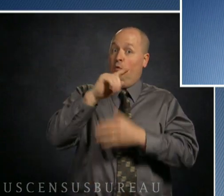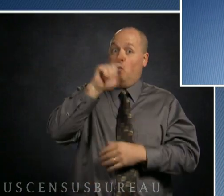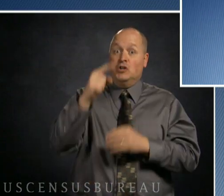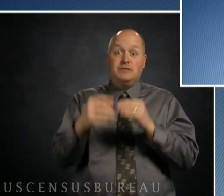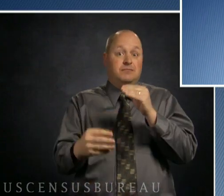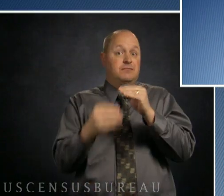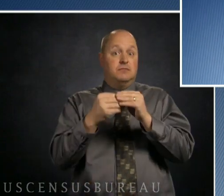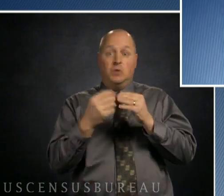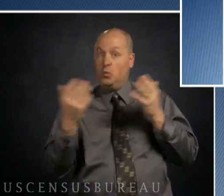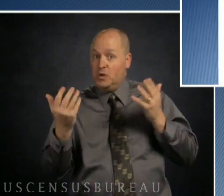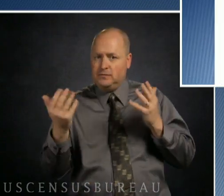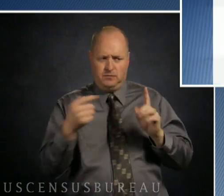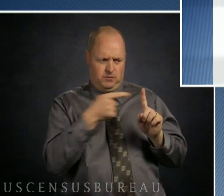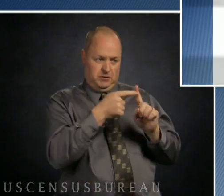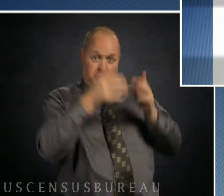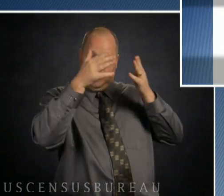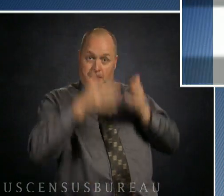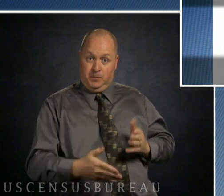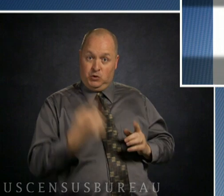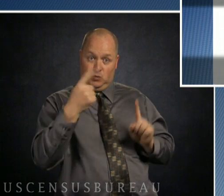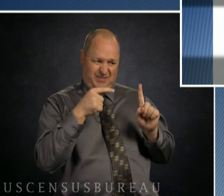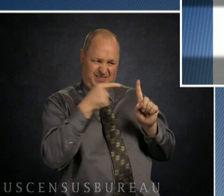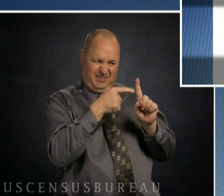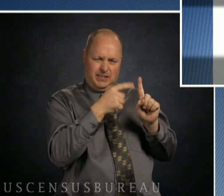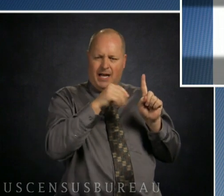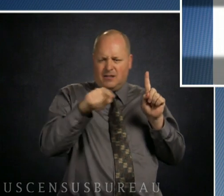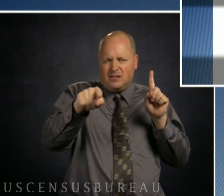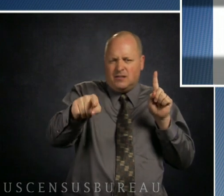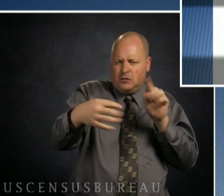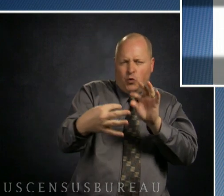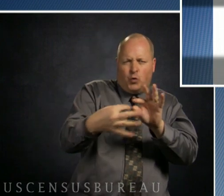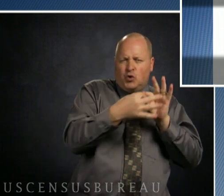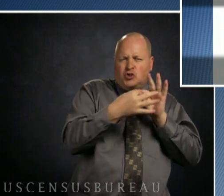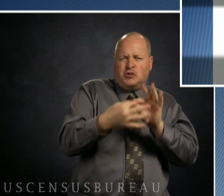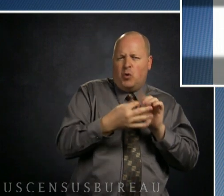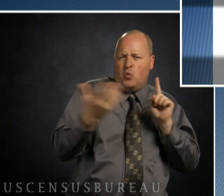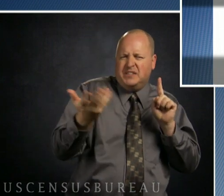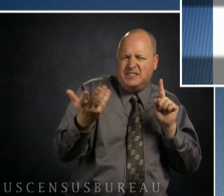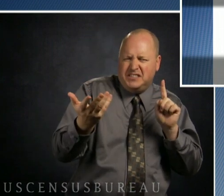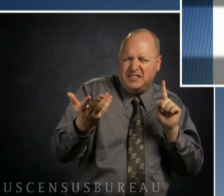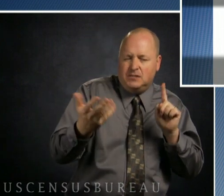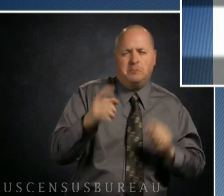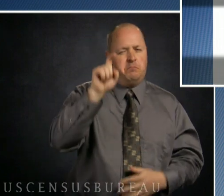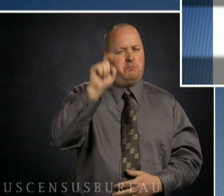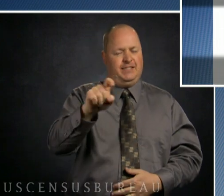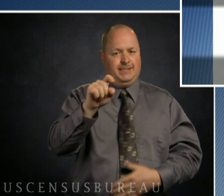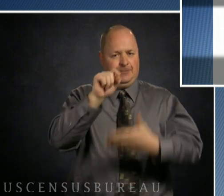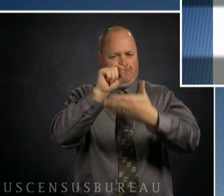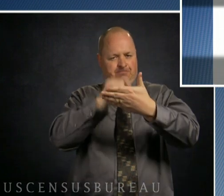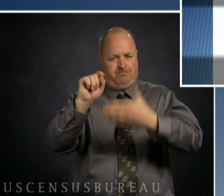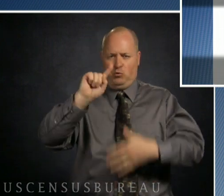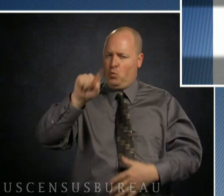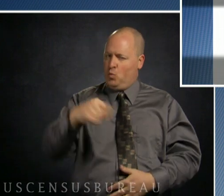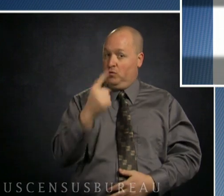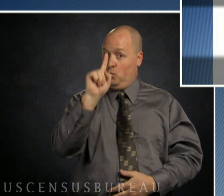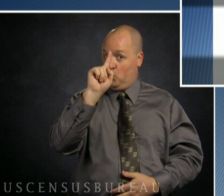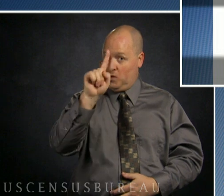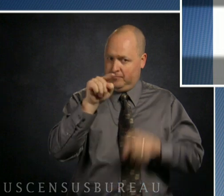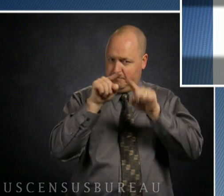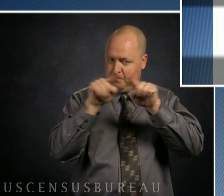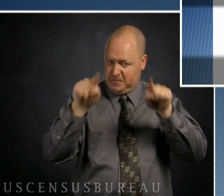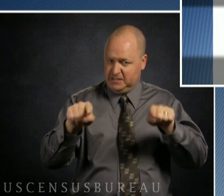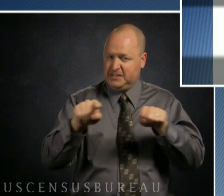only additional question is about relationship. How is the person for whom you are answering the questions related to person